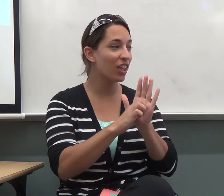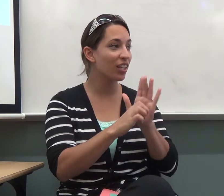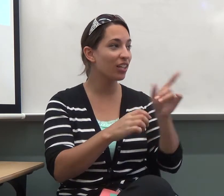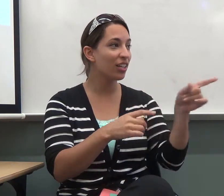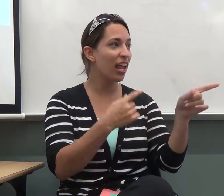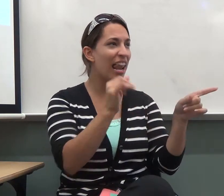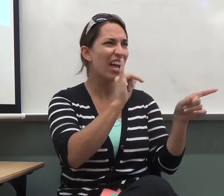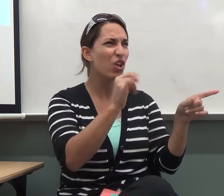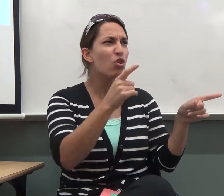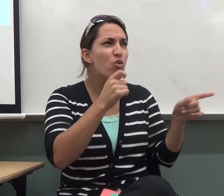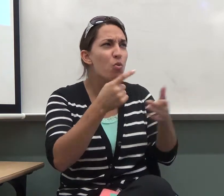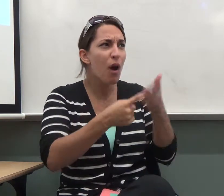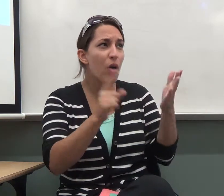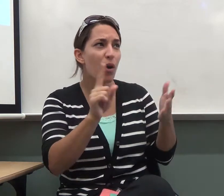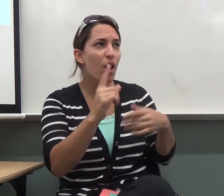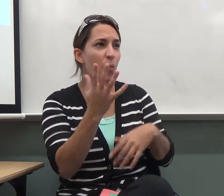maybe. It can be a detail, sure.